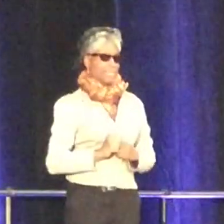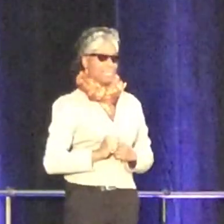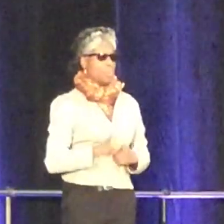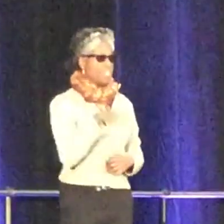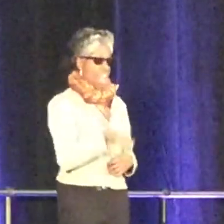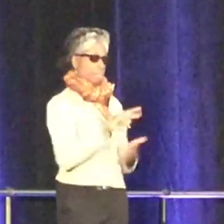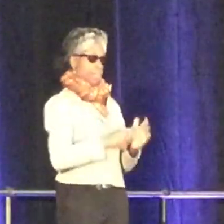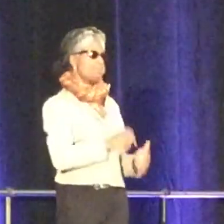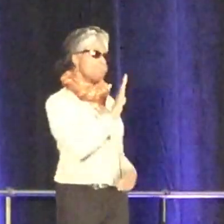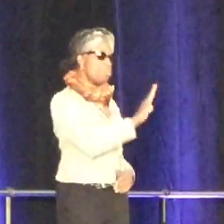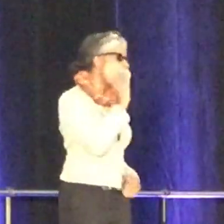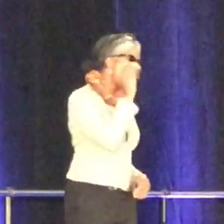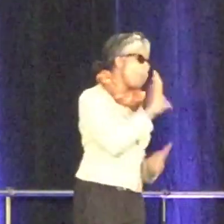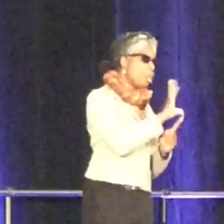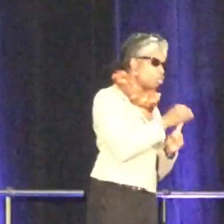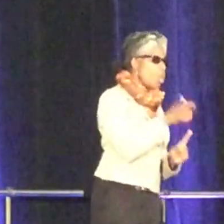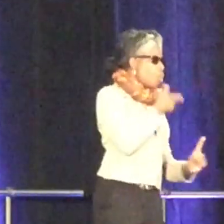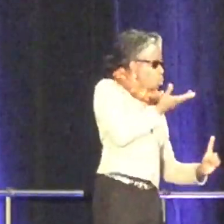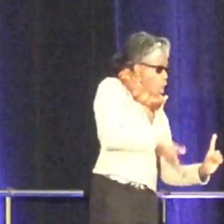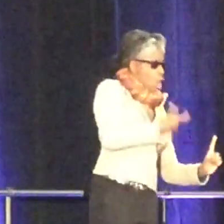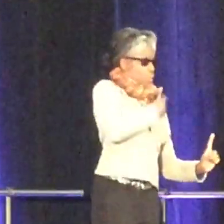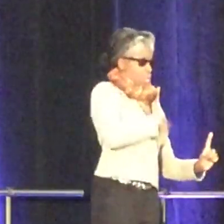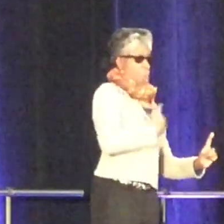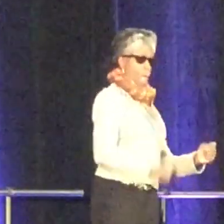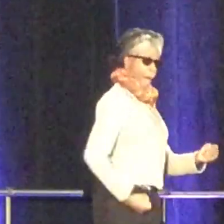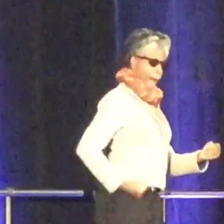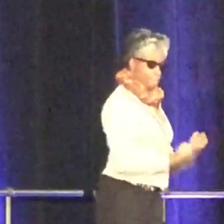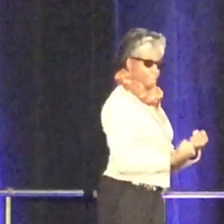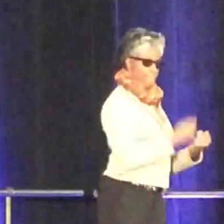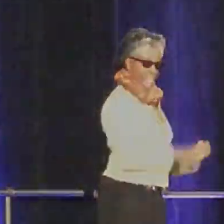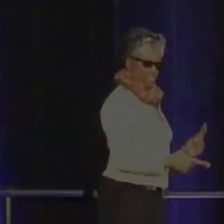vow today? Every single day, this is your reflection. Who did I validate and affirm today?